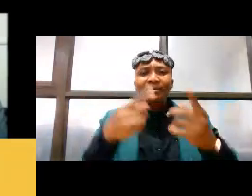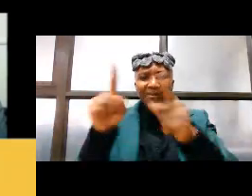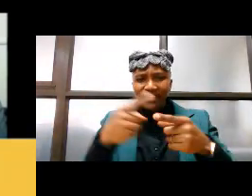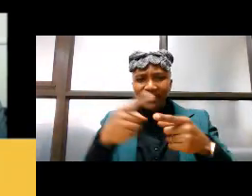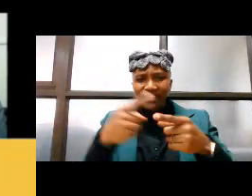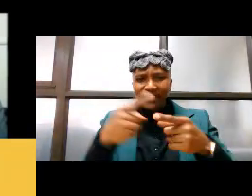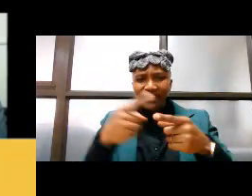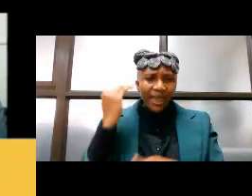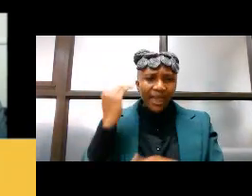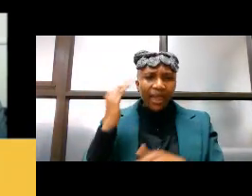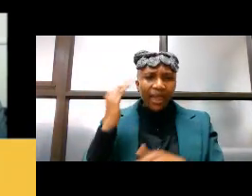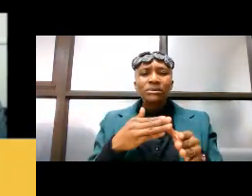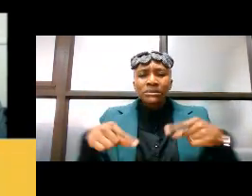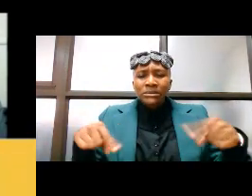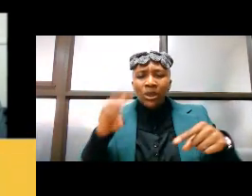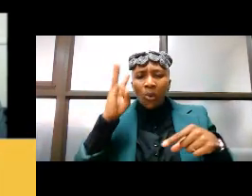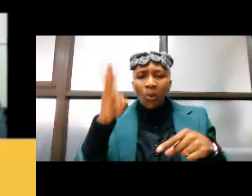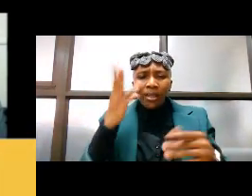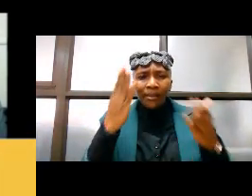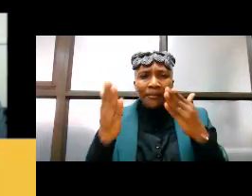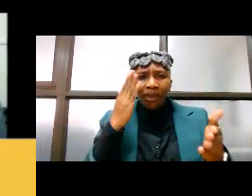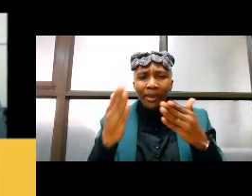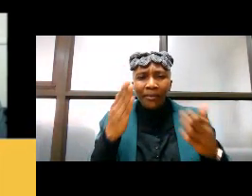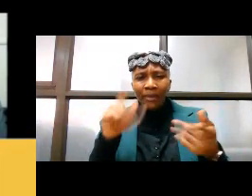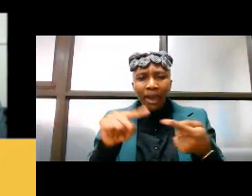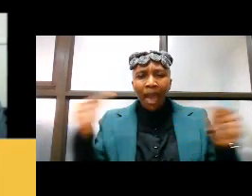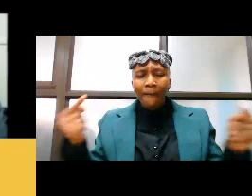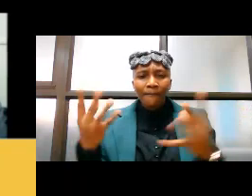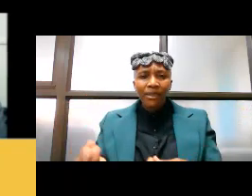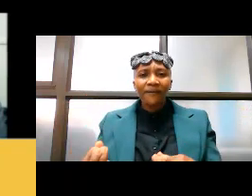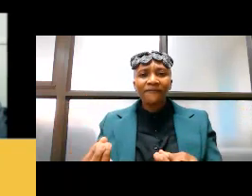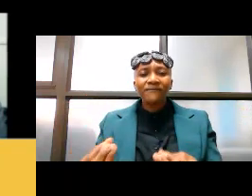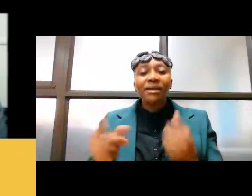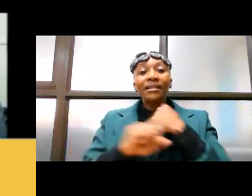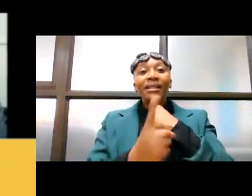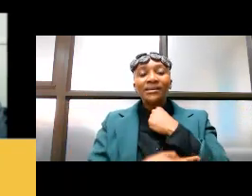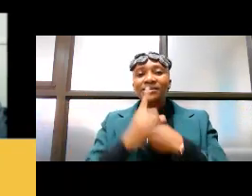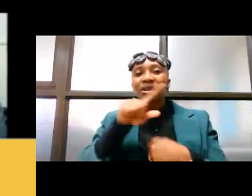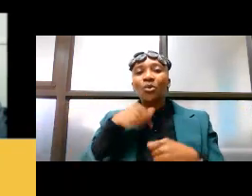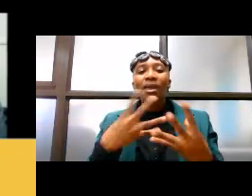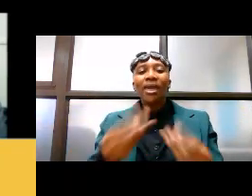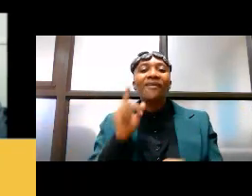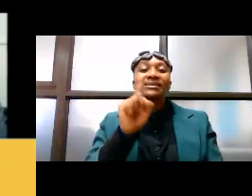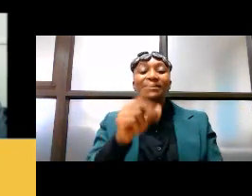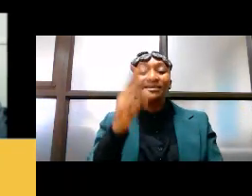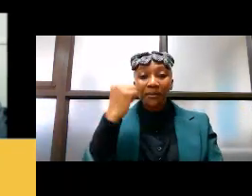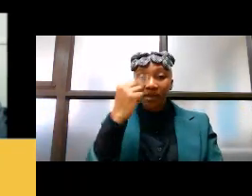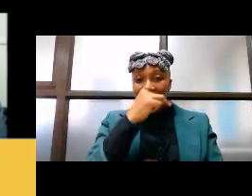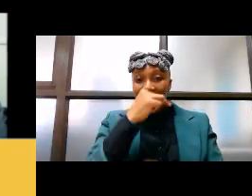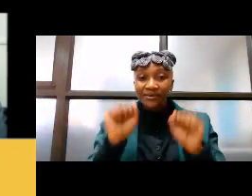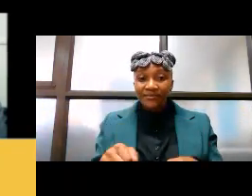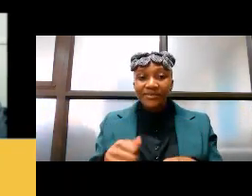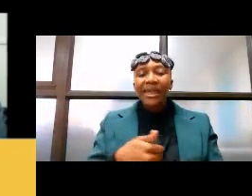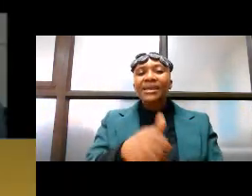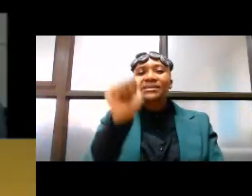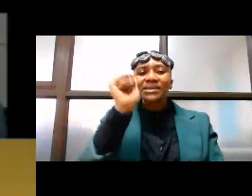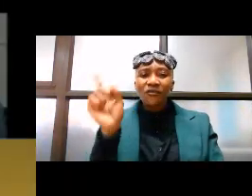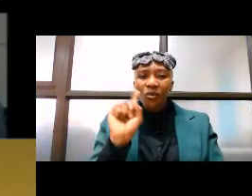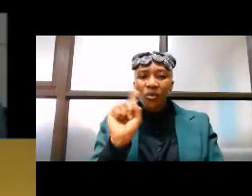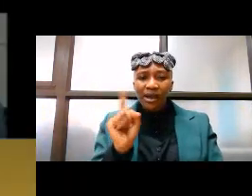concern. At our school, we have a teacher who is blind, and here she is demonstrating to one of our blind